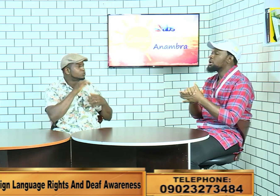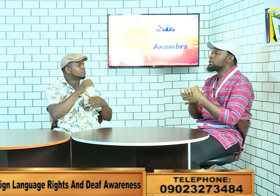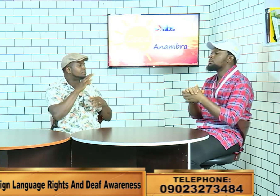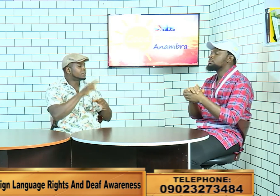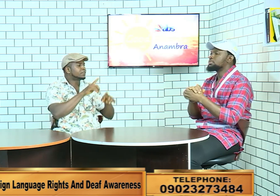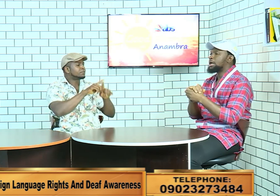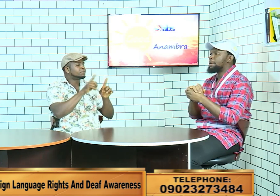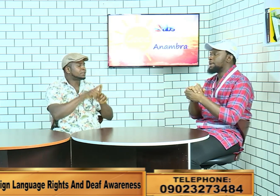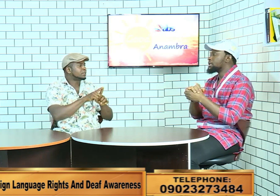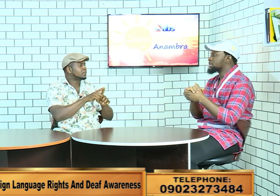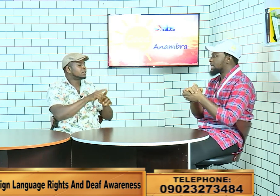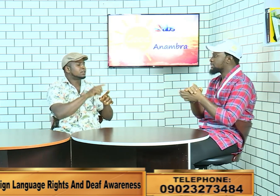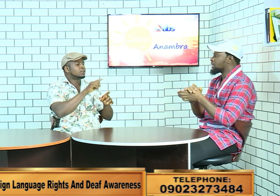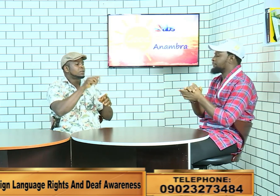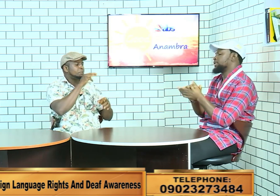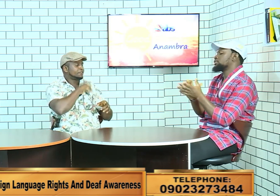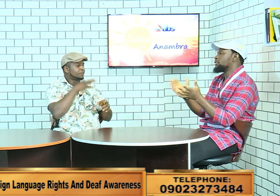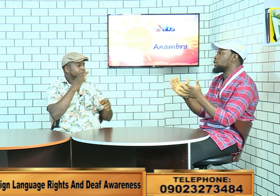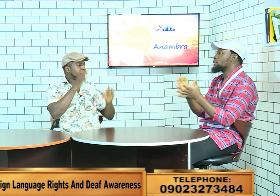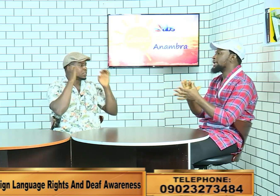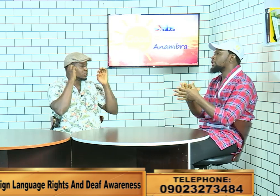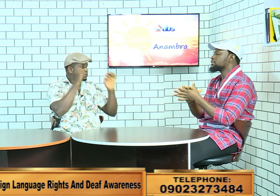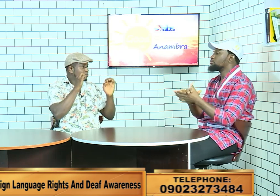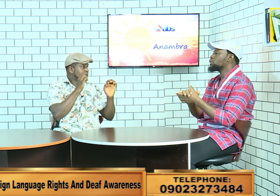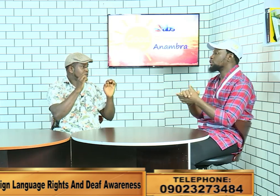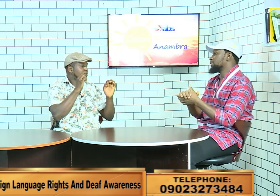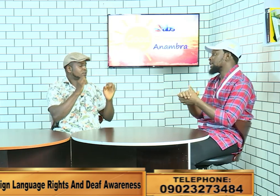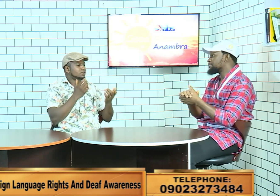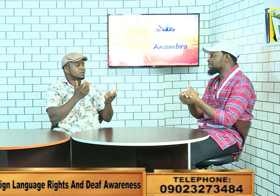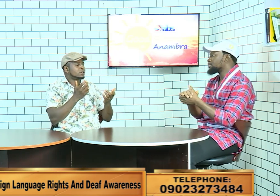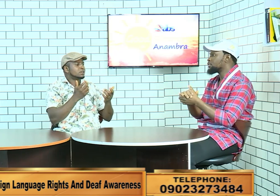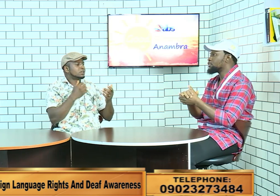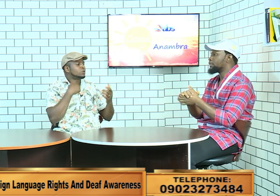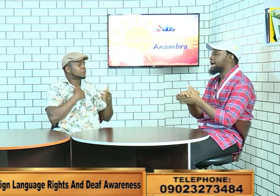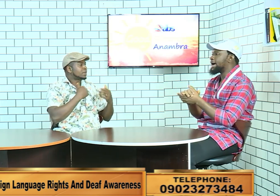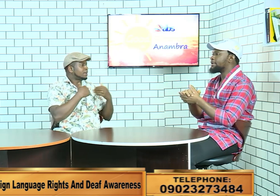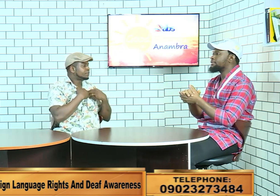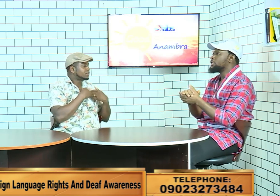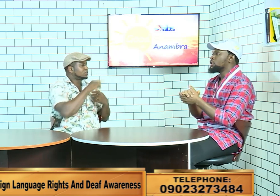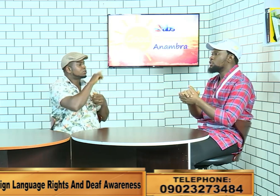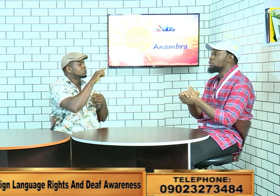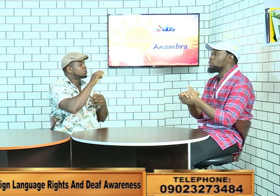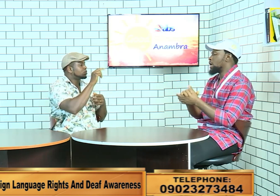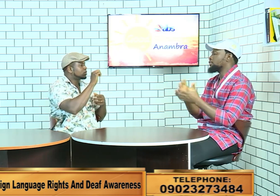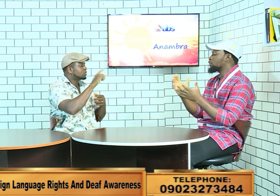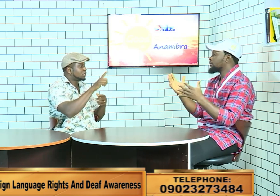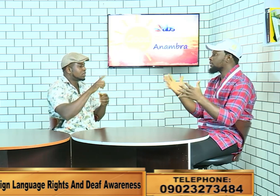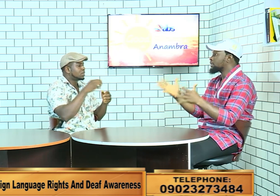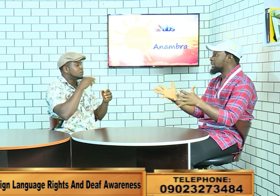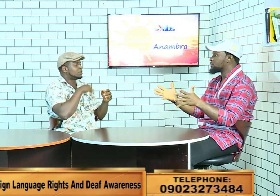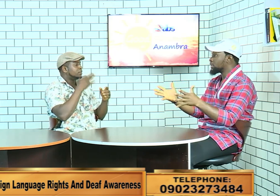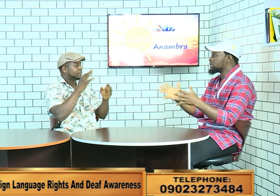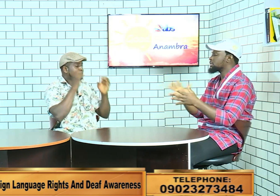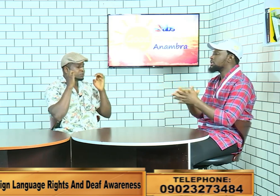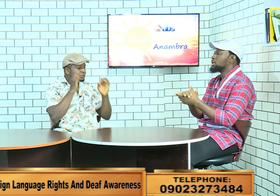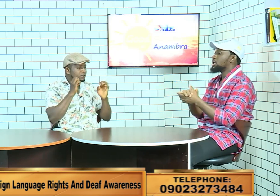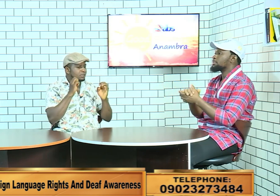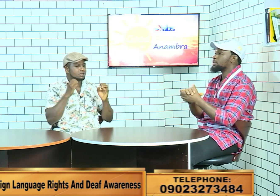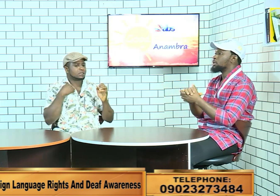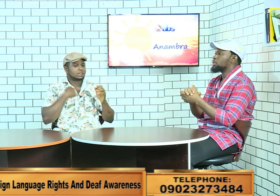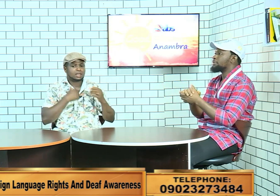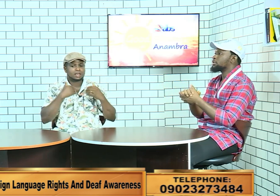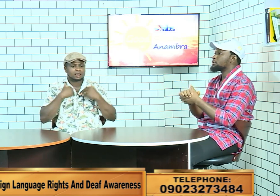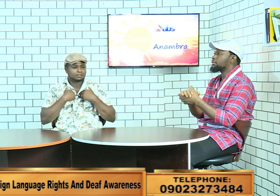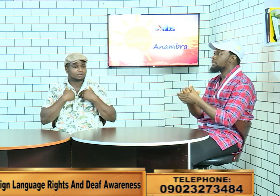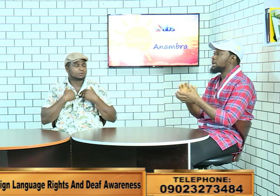Okay. About that, first of all, because most of the deaf people we have, we have a lot of graduates.